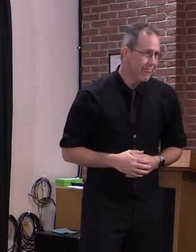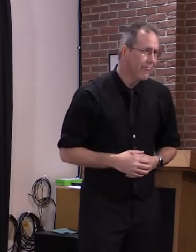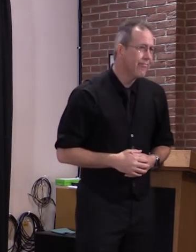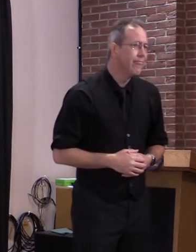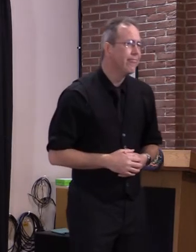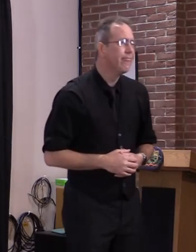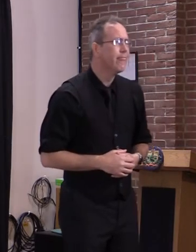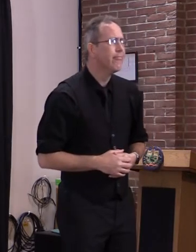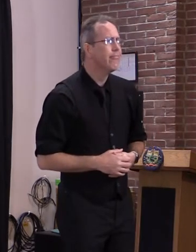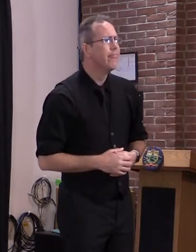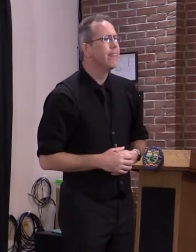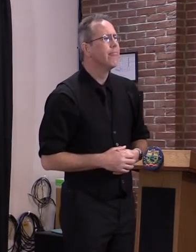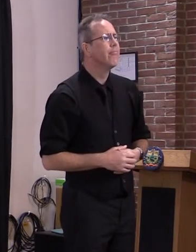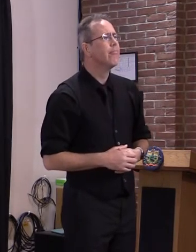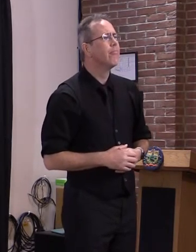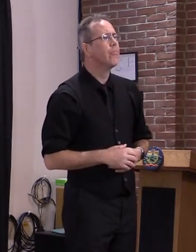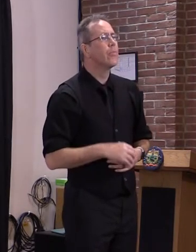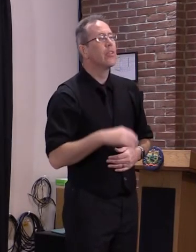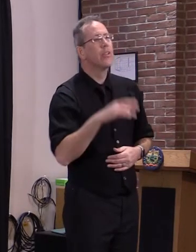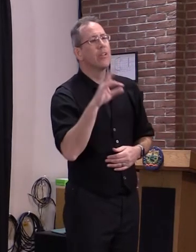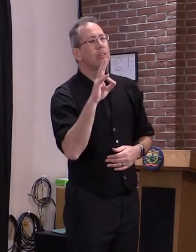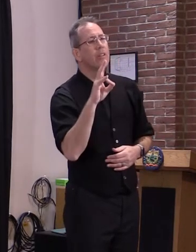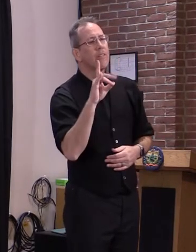Colin Flanders, 7 days.